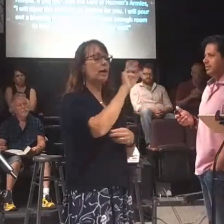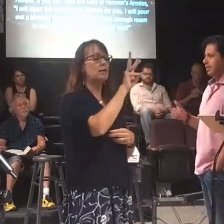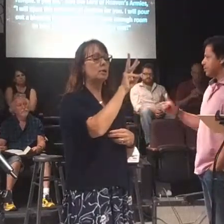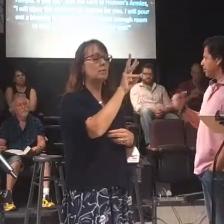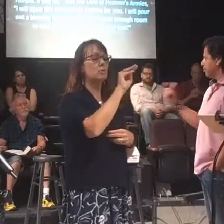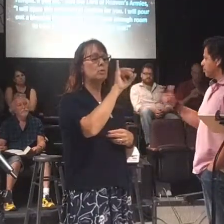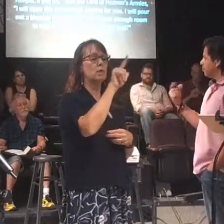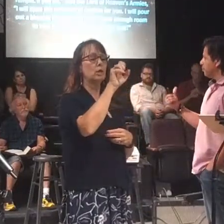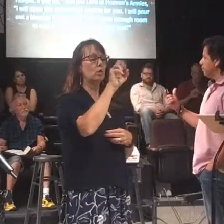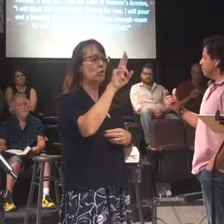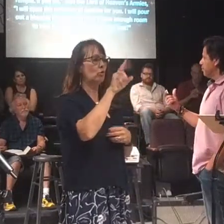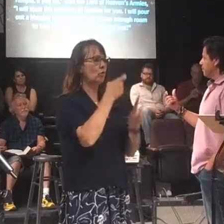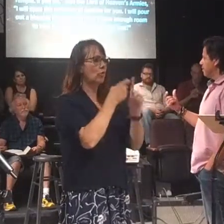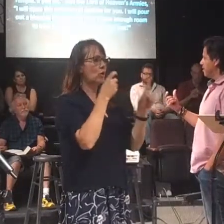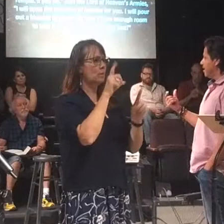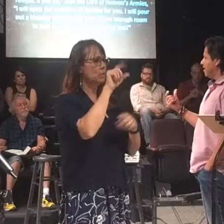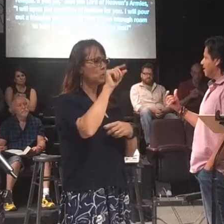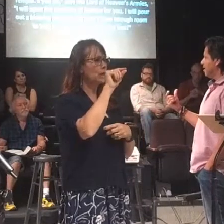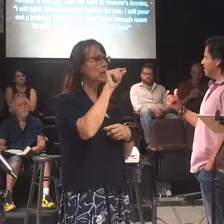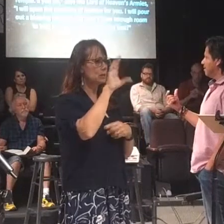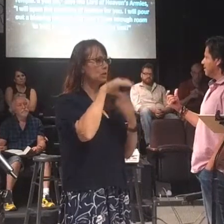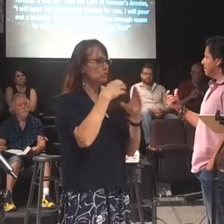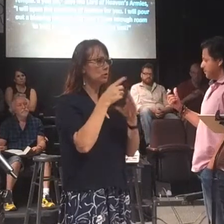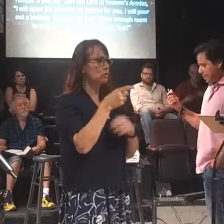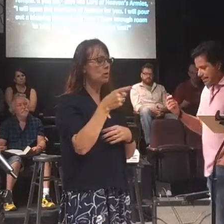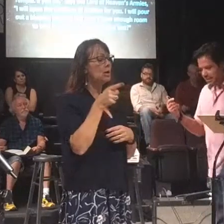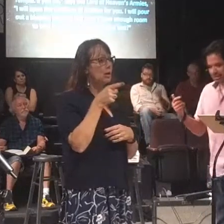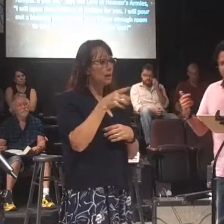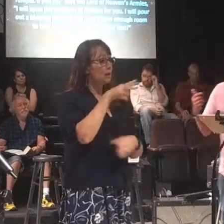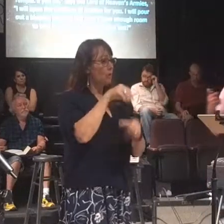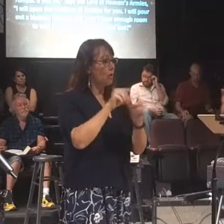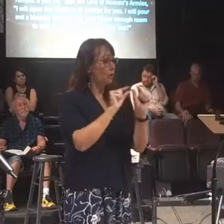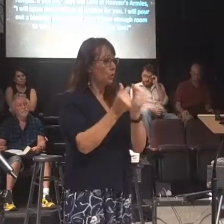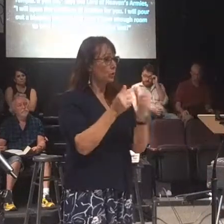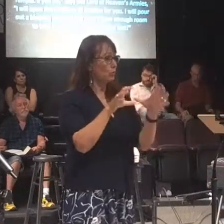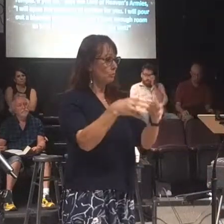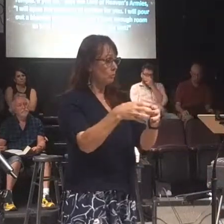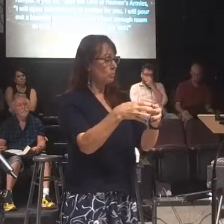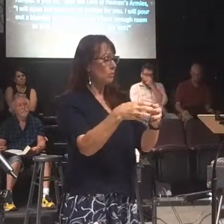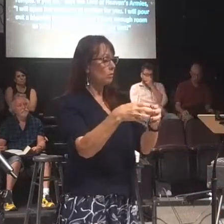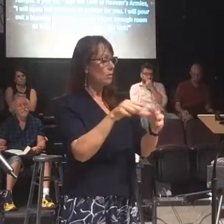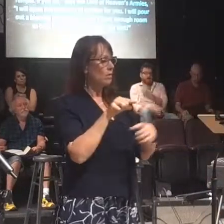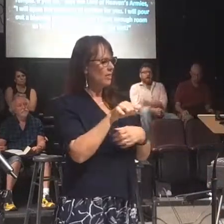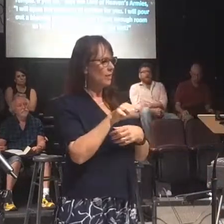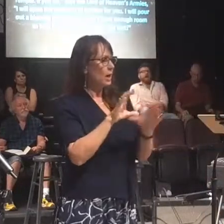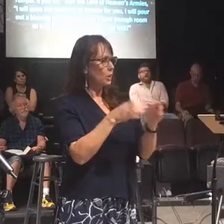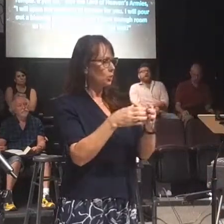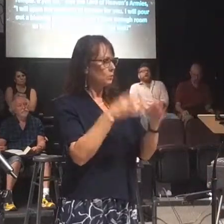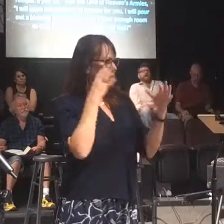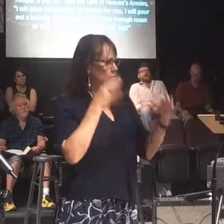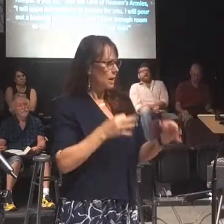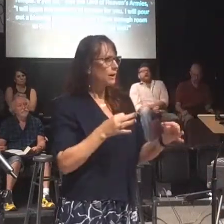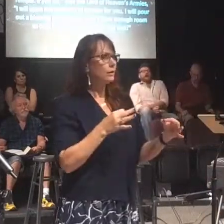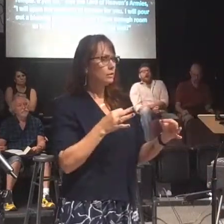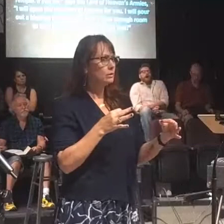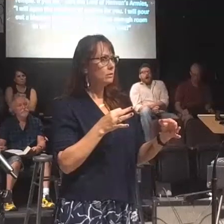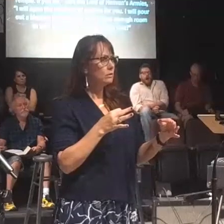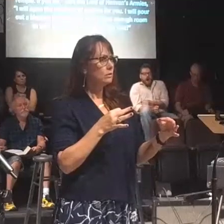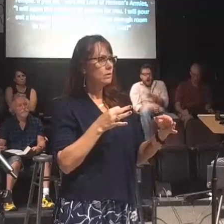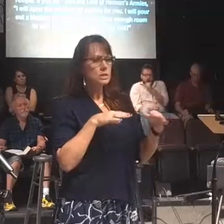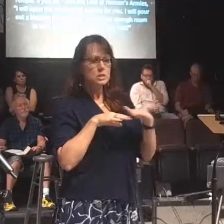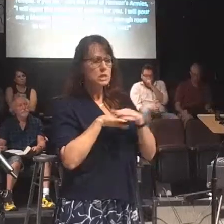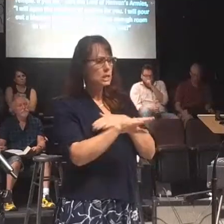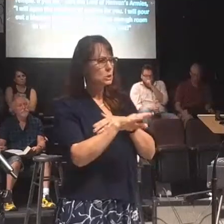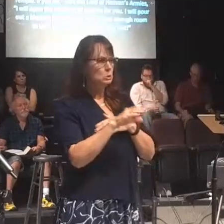century. And he's part of a group that basically decided to go into the most extreme